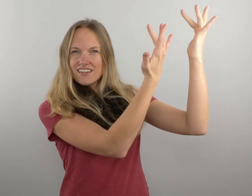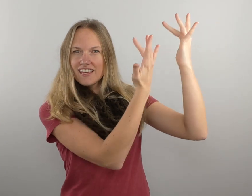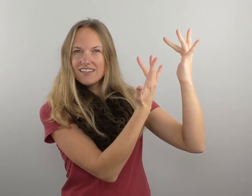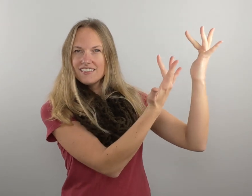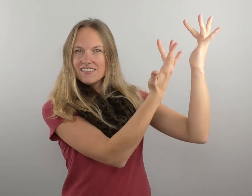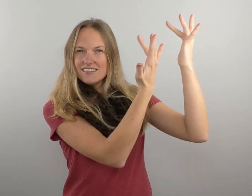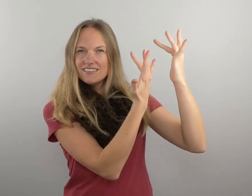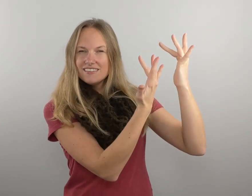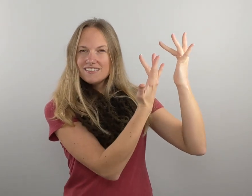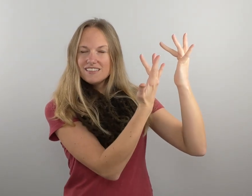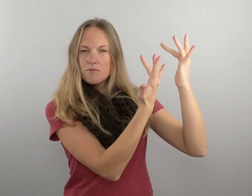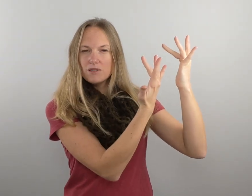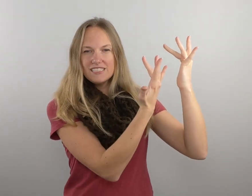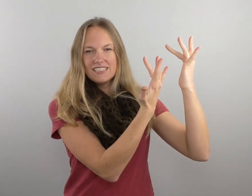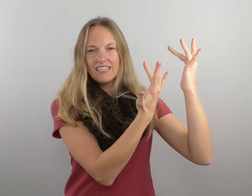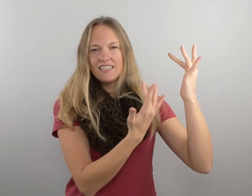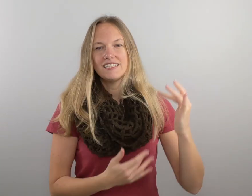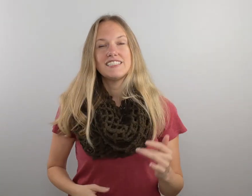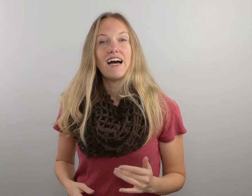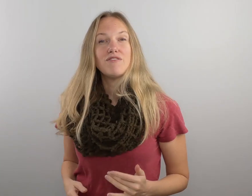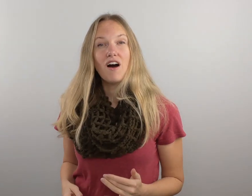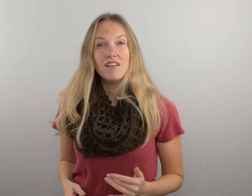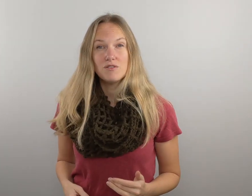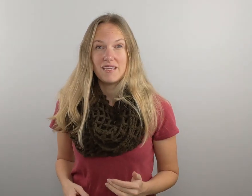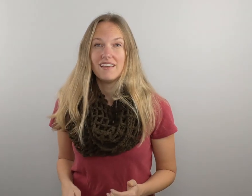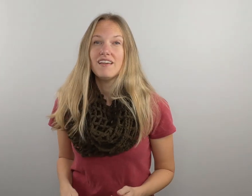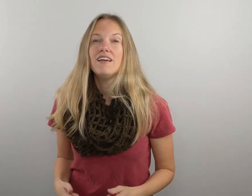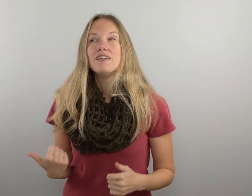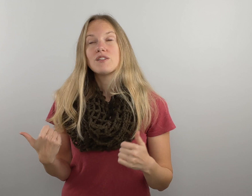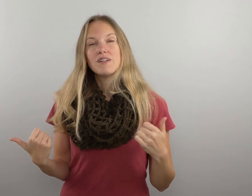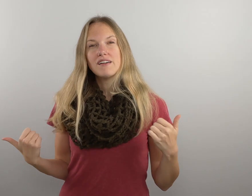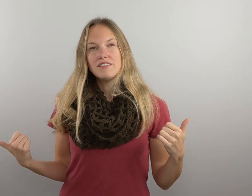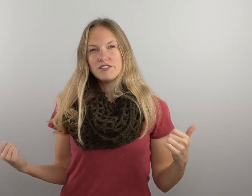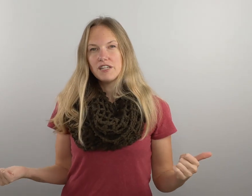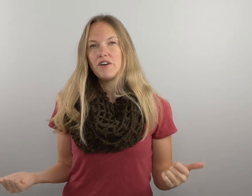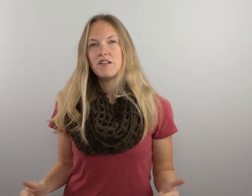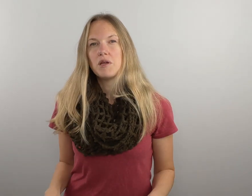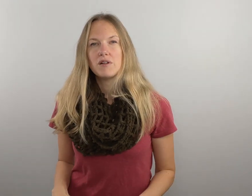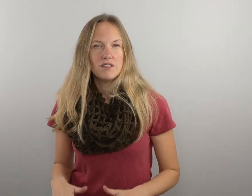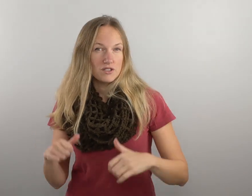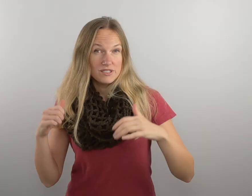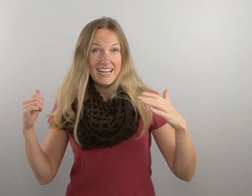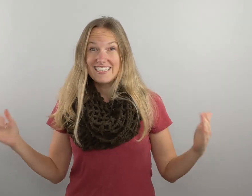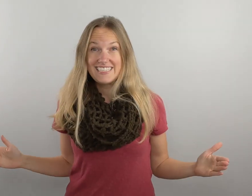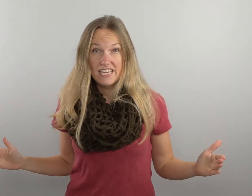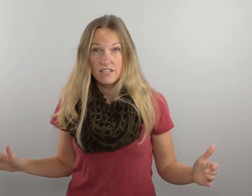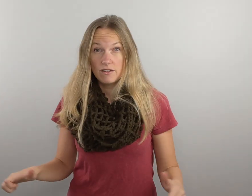Okay, mercy shall follow me. So we're not gonna do shall follow me, we're gonna do shall continue,